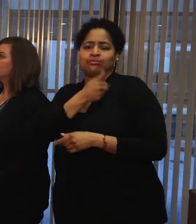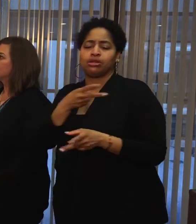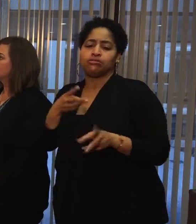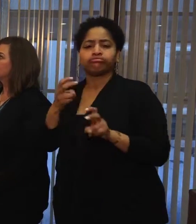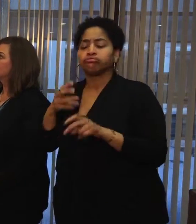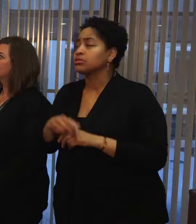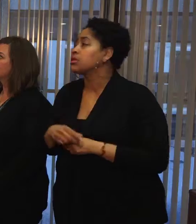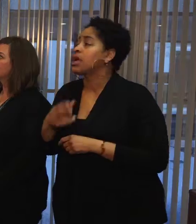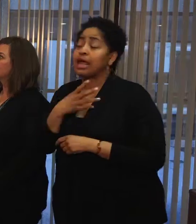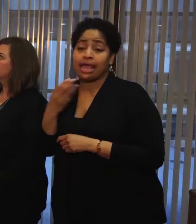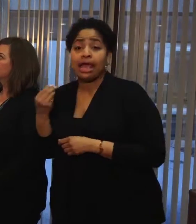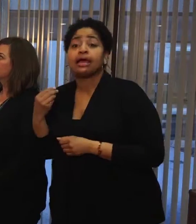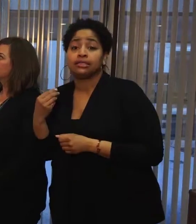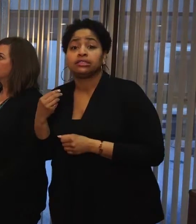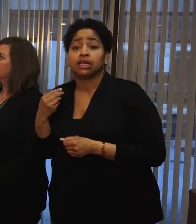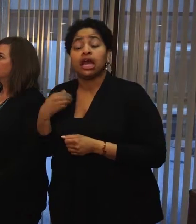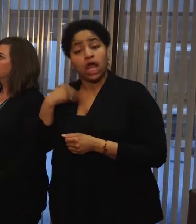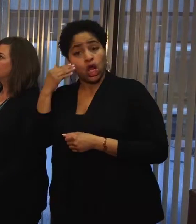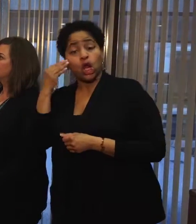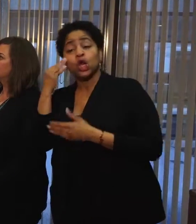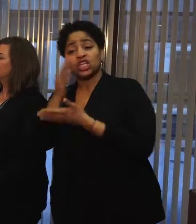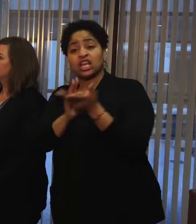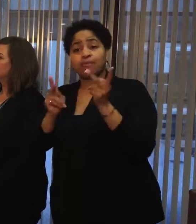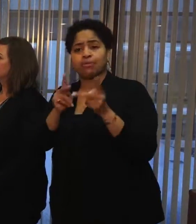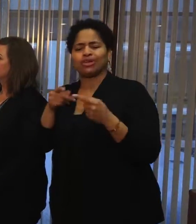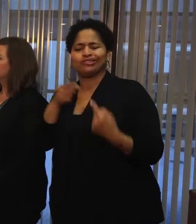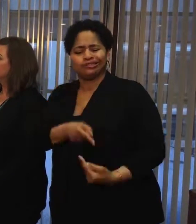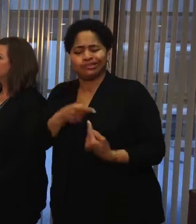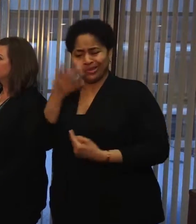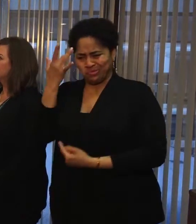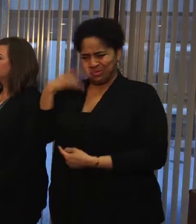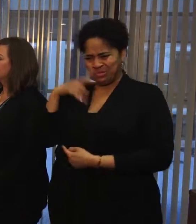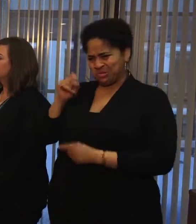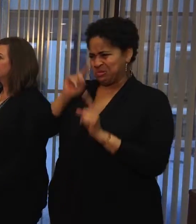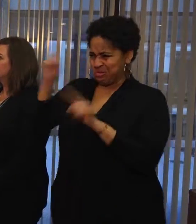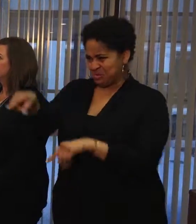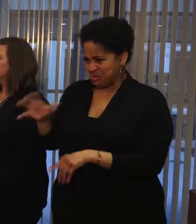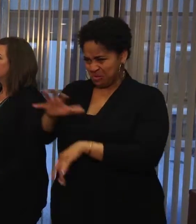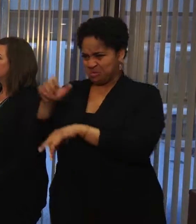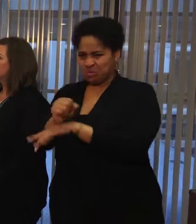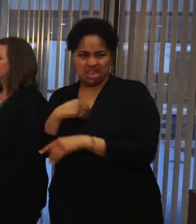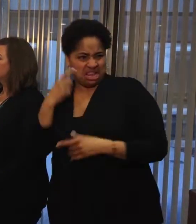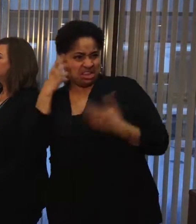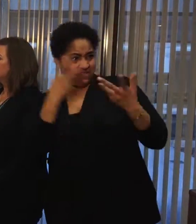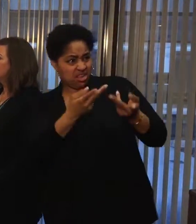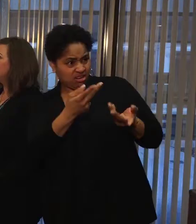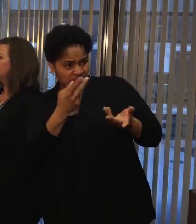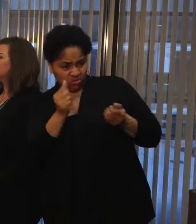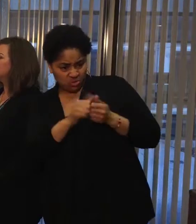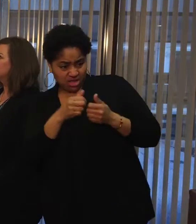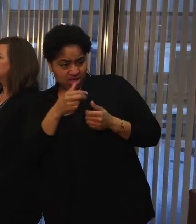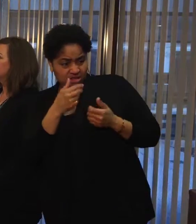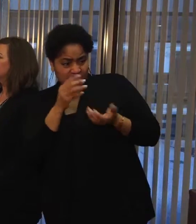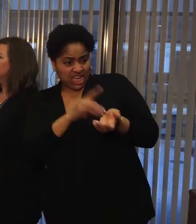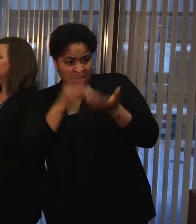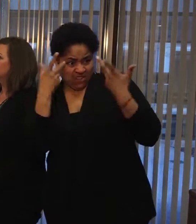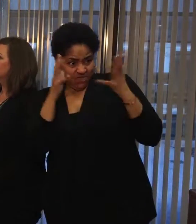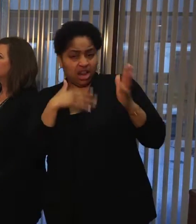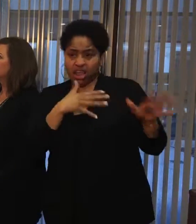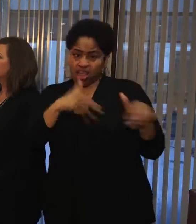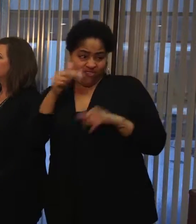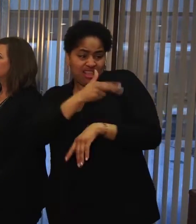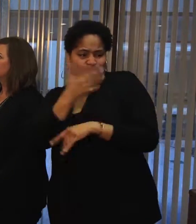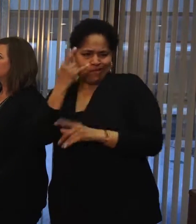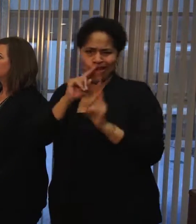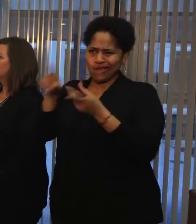hospitalization. And I know some people struggle with, why do I need to go to an appointment when I just got discharged from the Yes. hospital? But it's really to